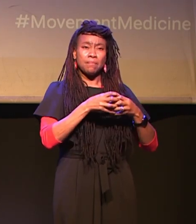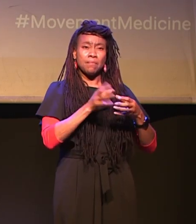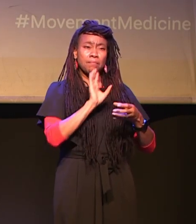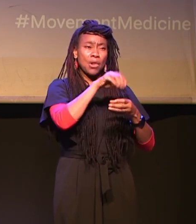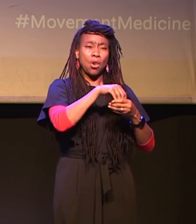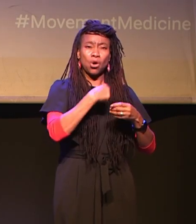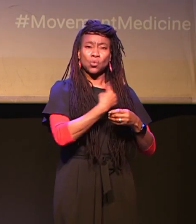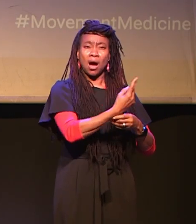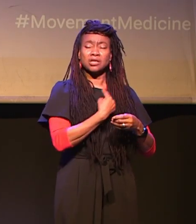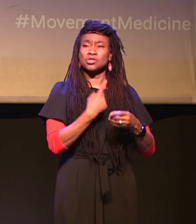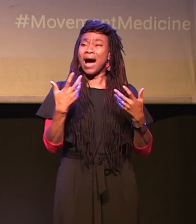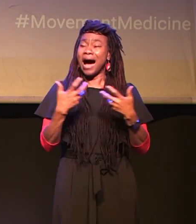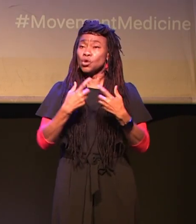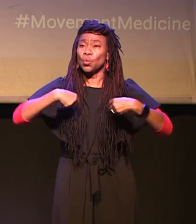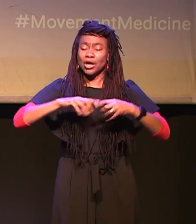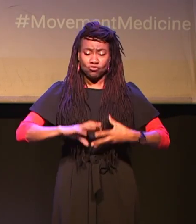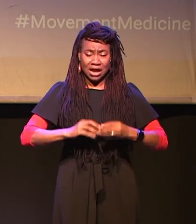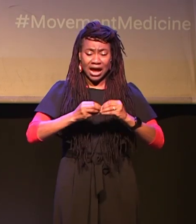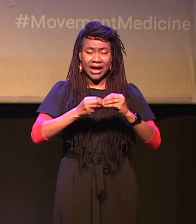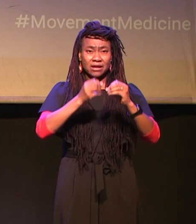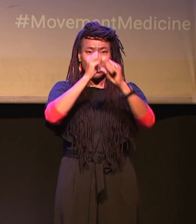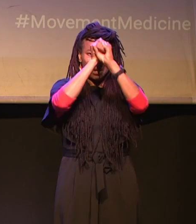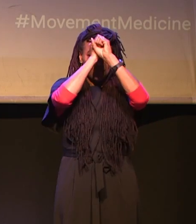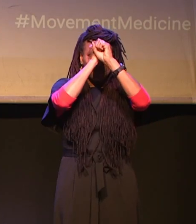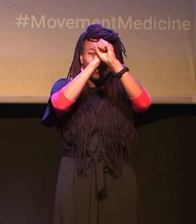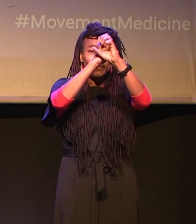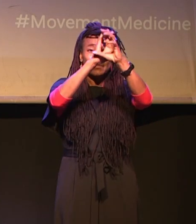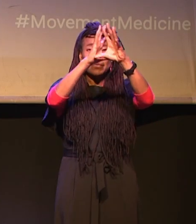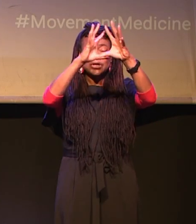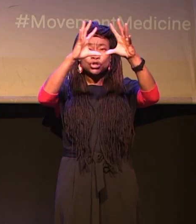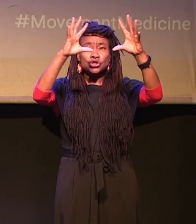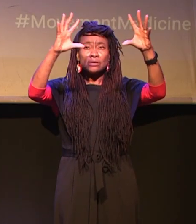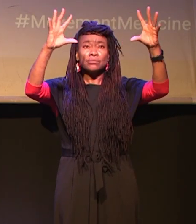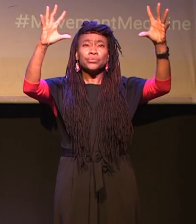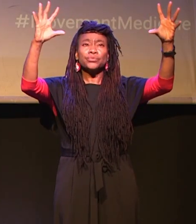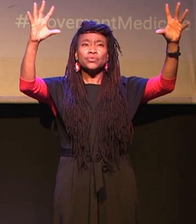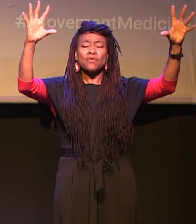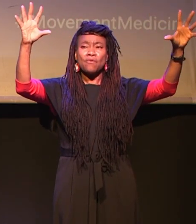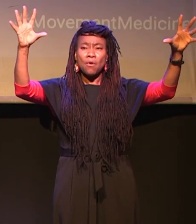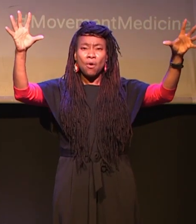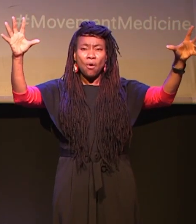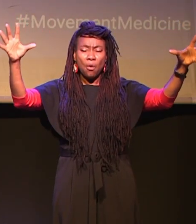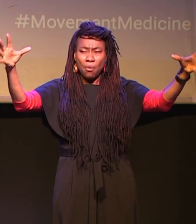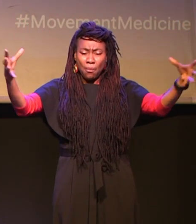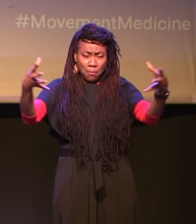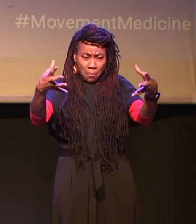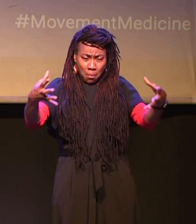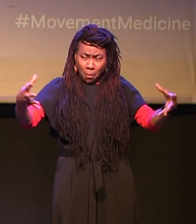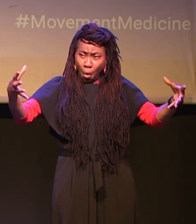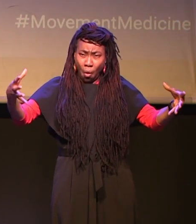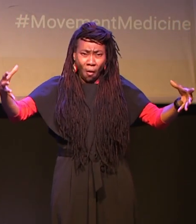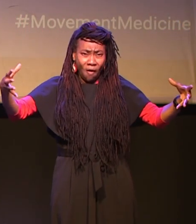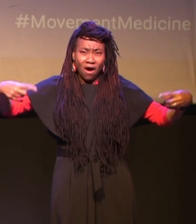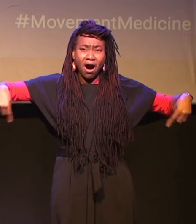we have a broad enough vision that holds more of us? How do we have strategies that